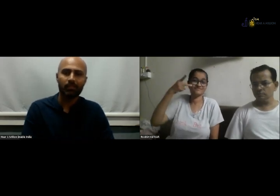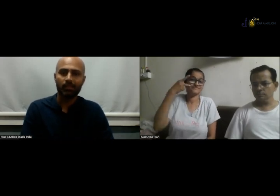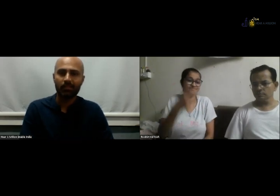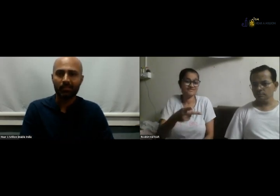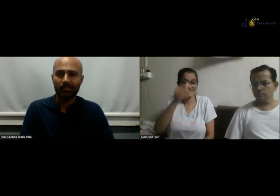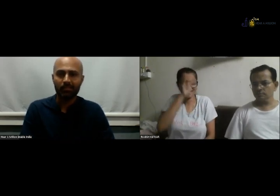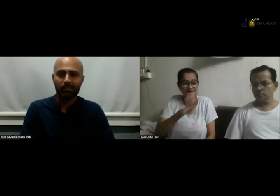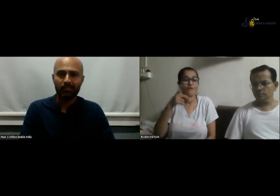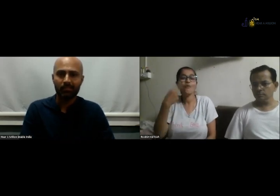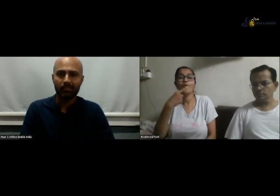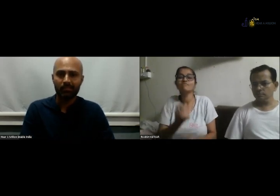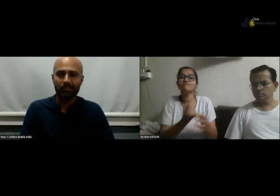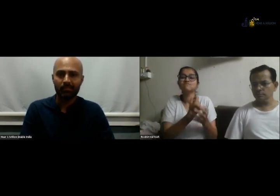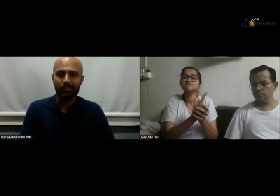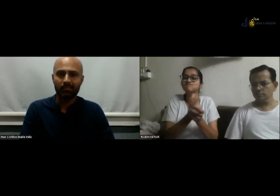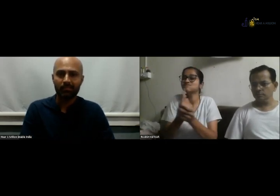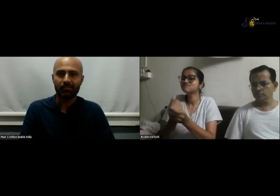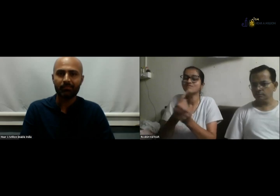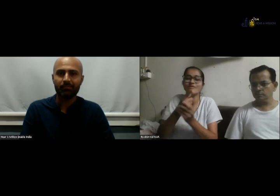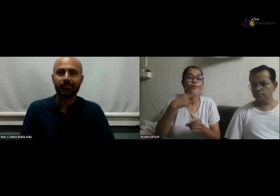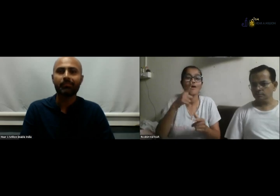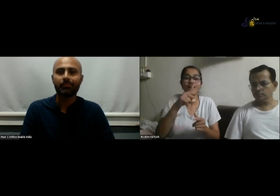So Sudamni, she must be